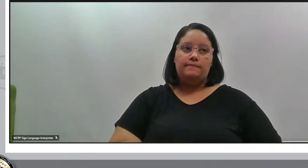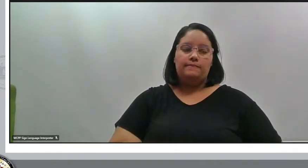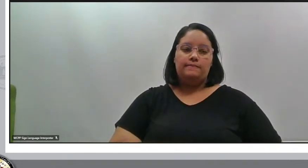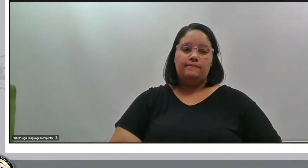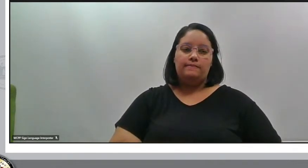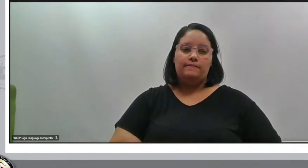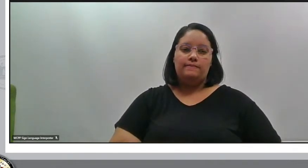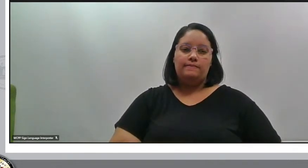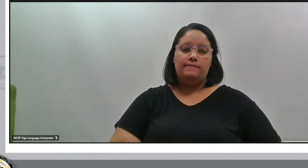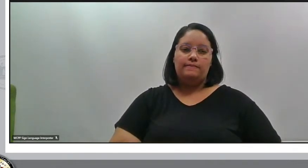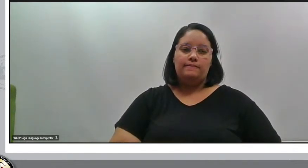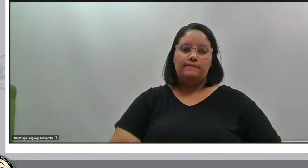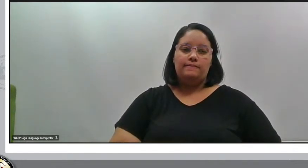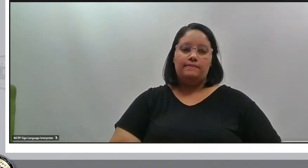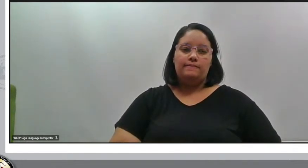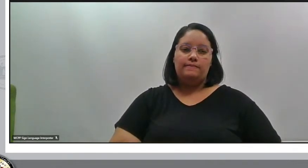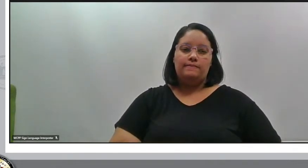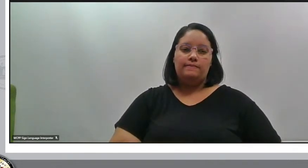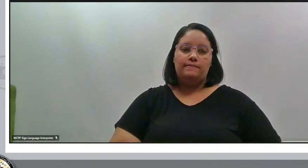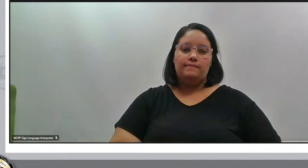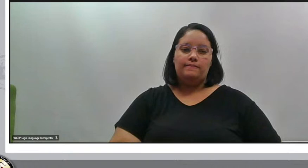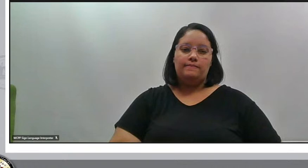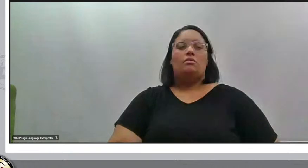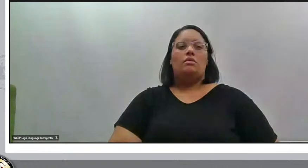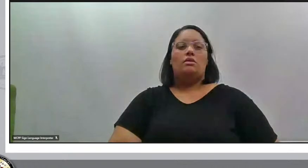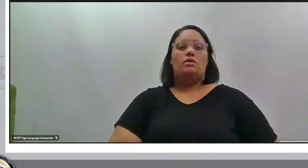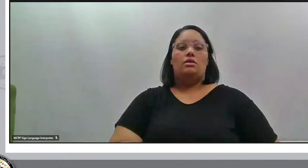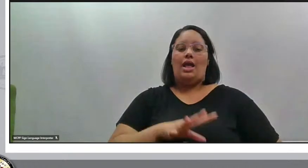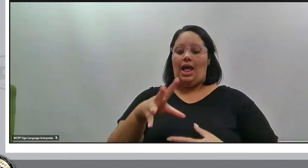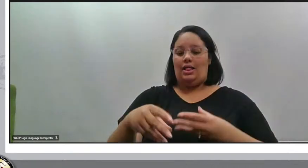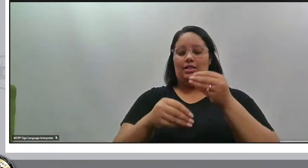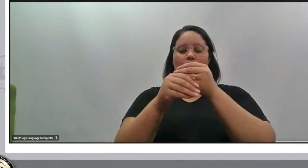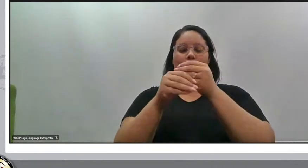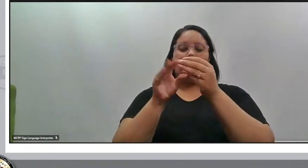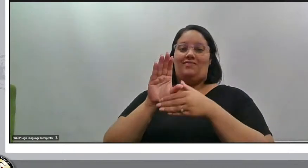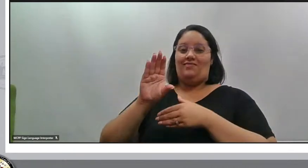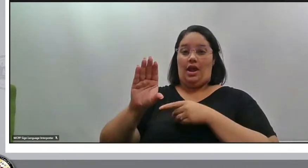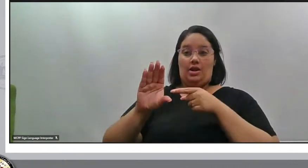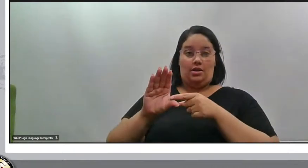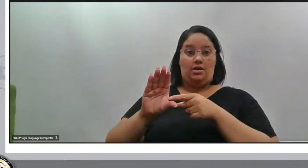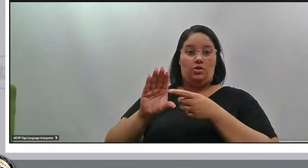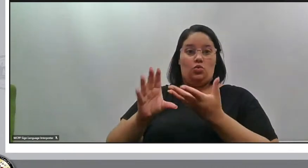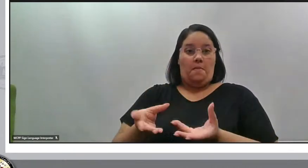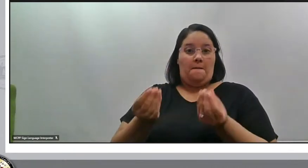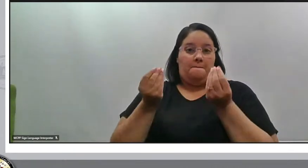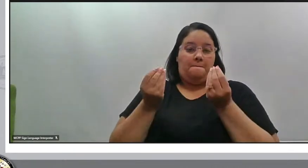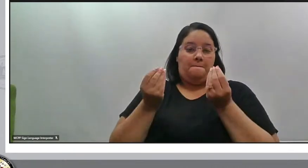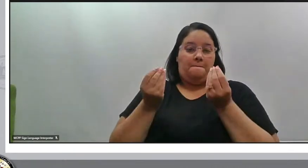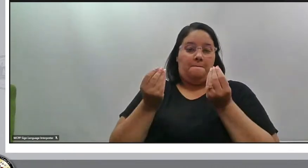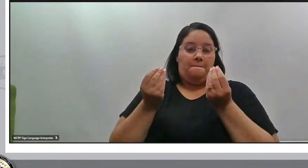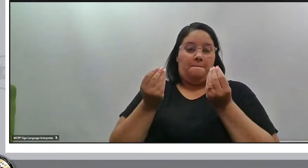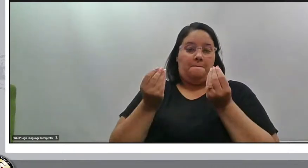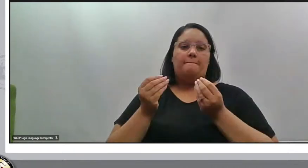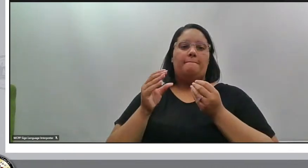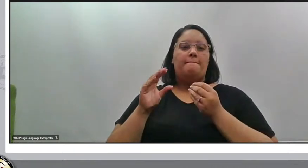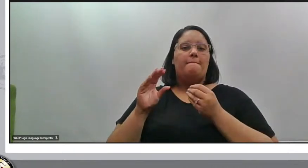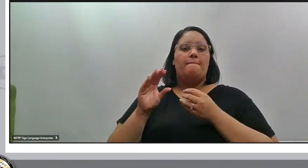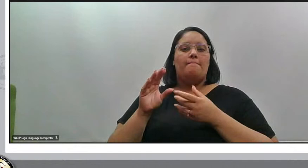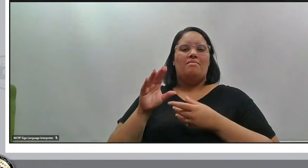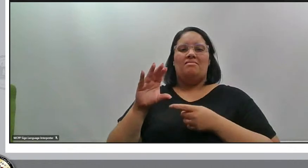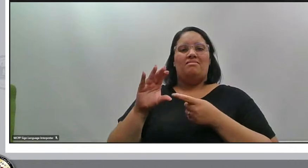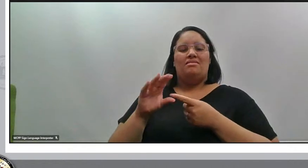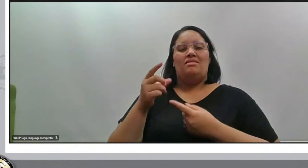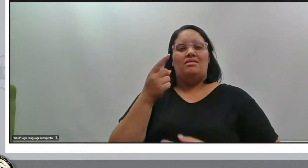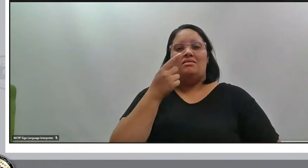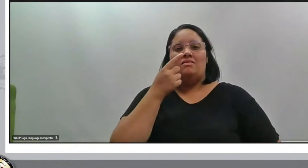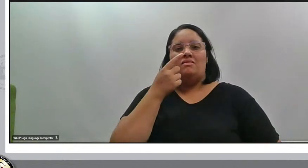The overall additional funding that we have received, to what extent is